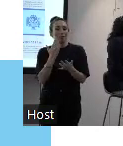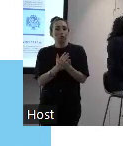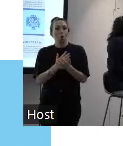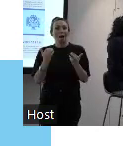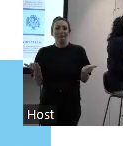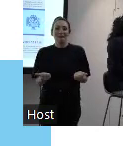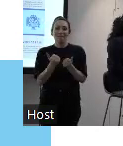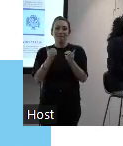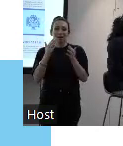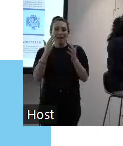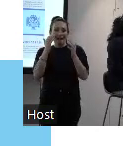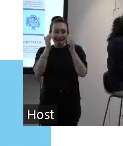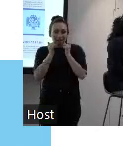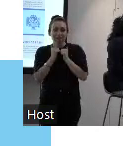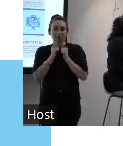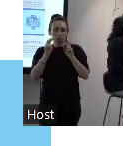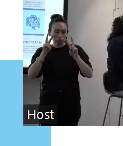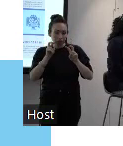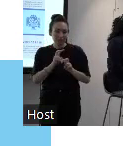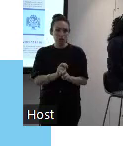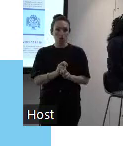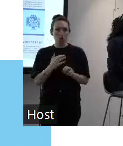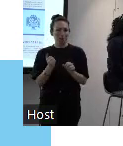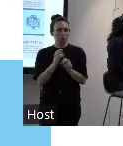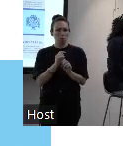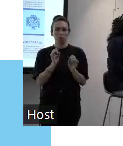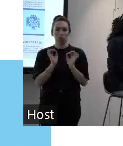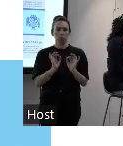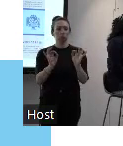are conducting gold standard evidence-based research that is